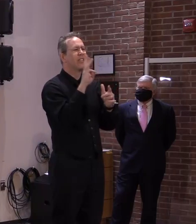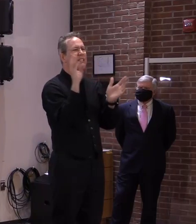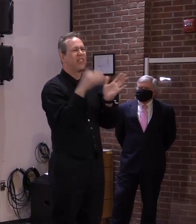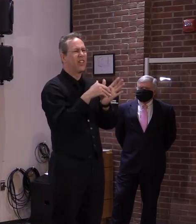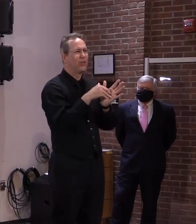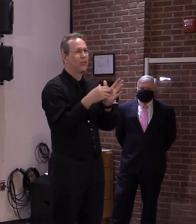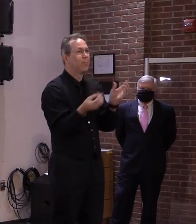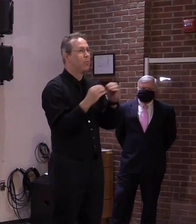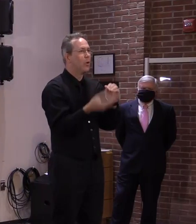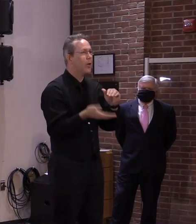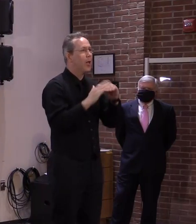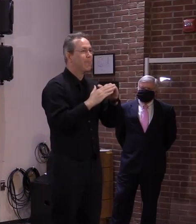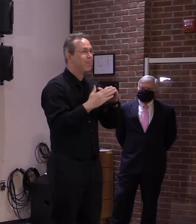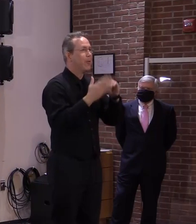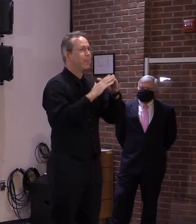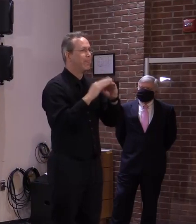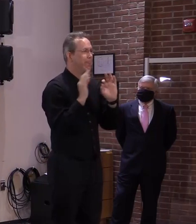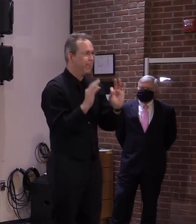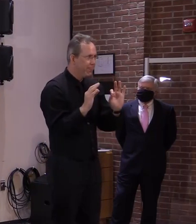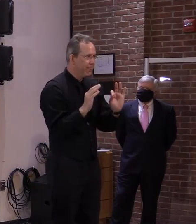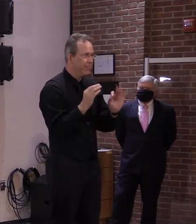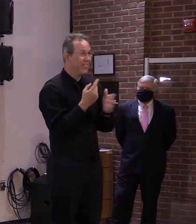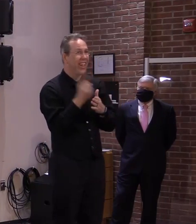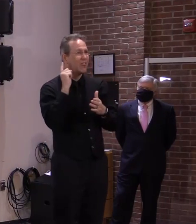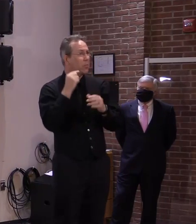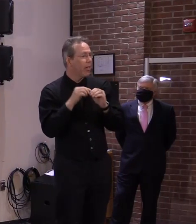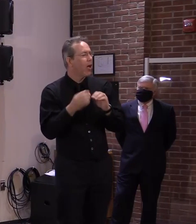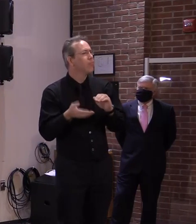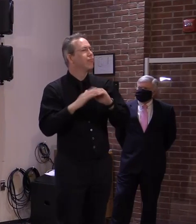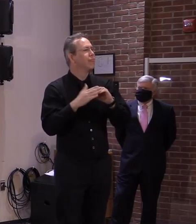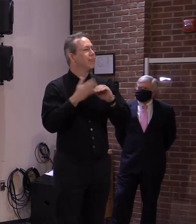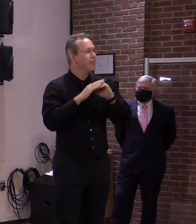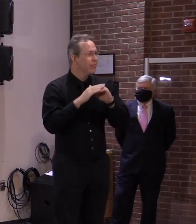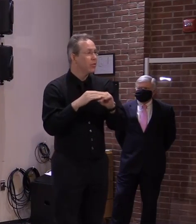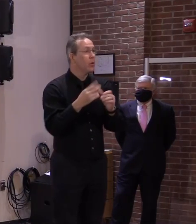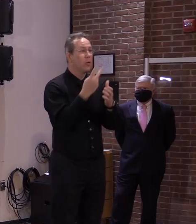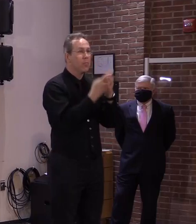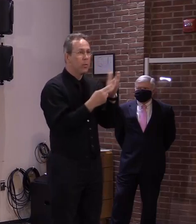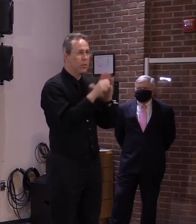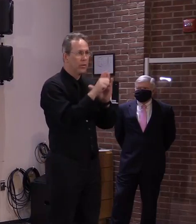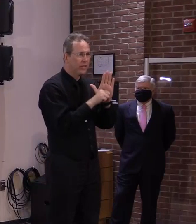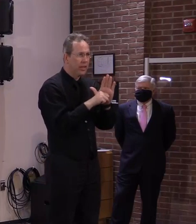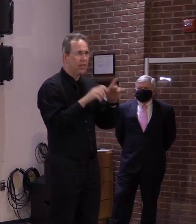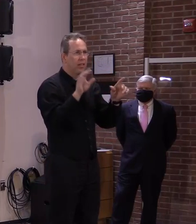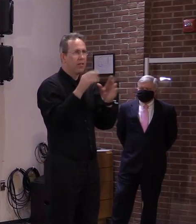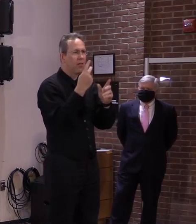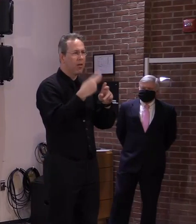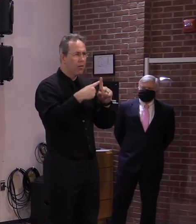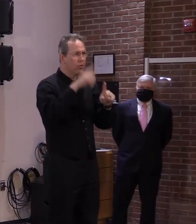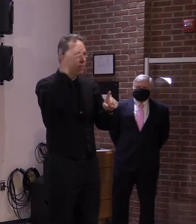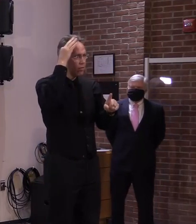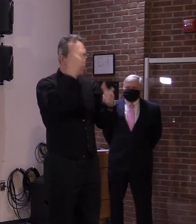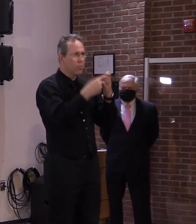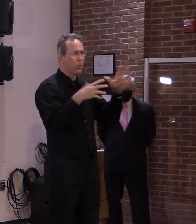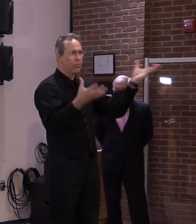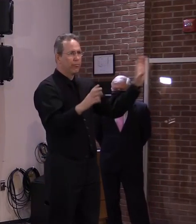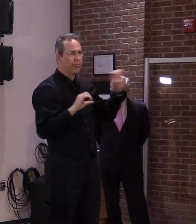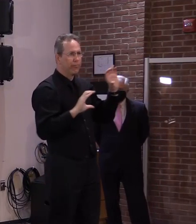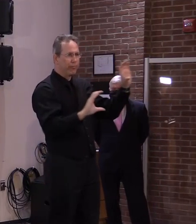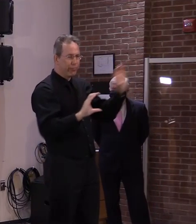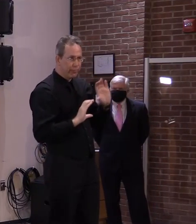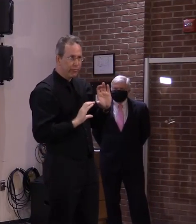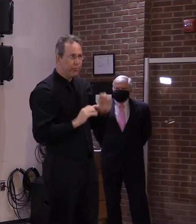than last between both the state and federal pharmacy programs. This includes a small bump